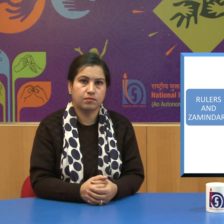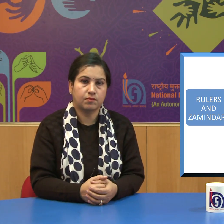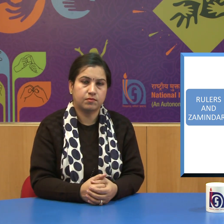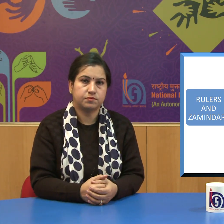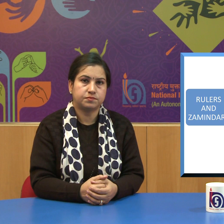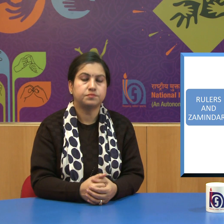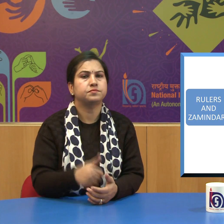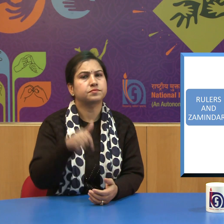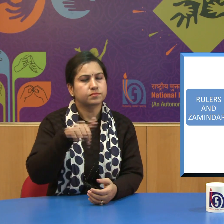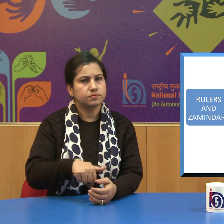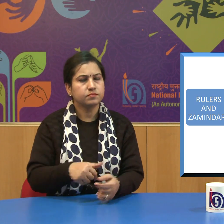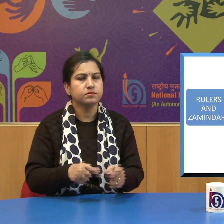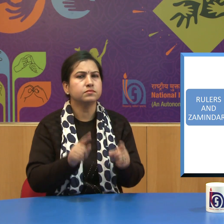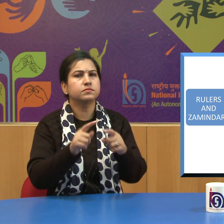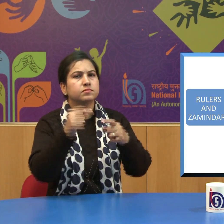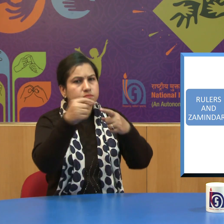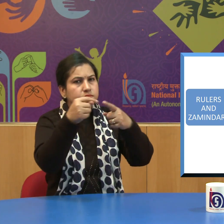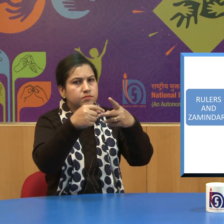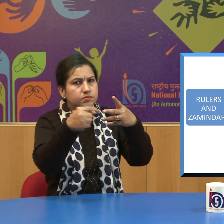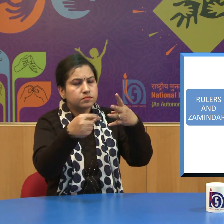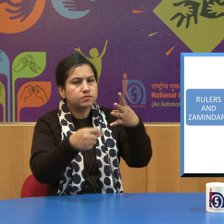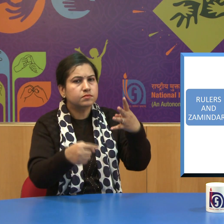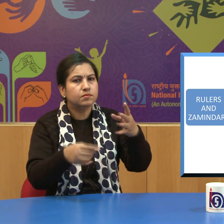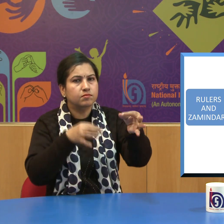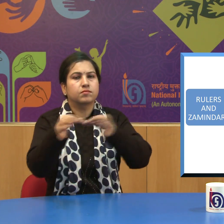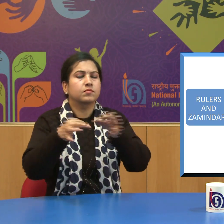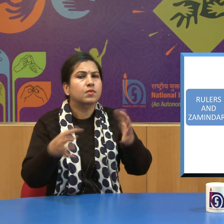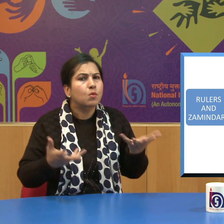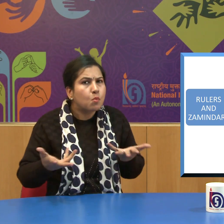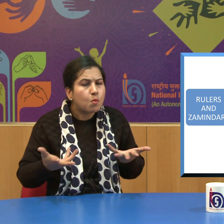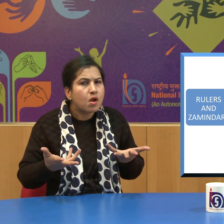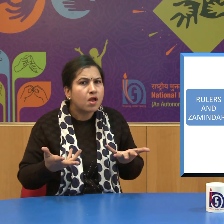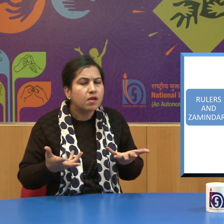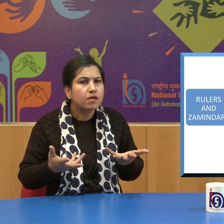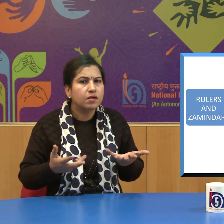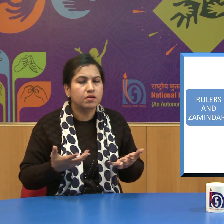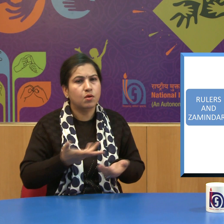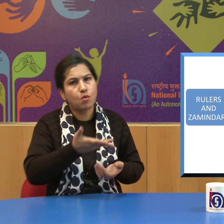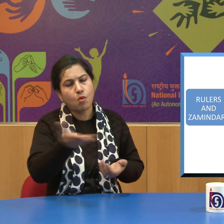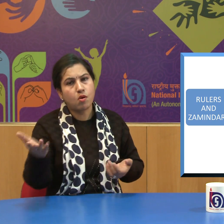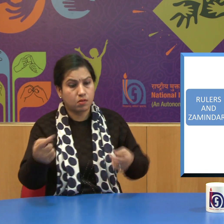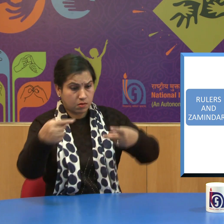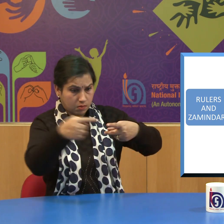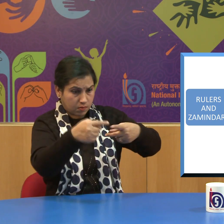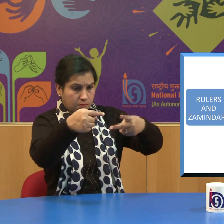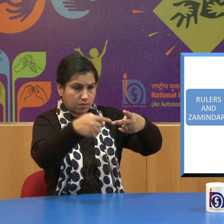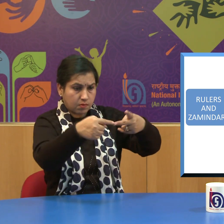Let us one by one try to understand the reasons that forced each group to oppose